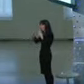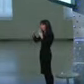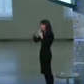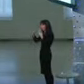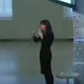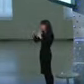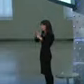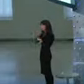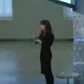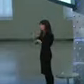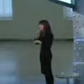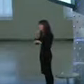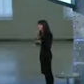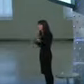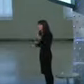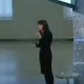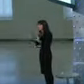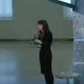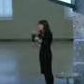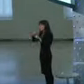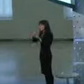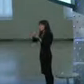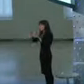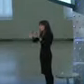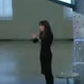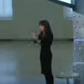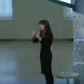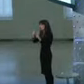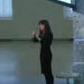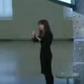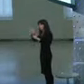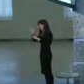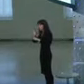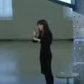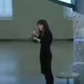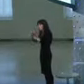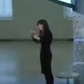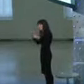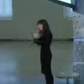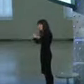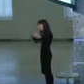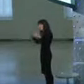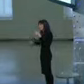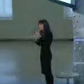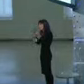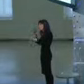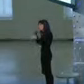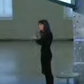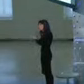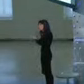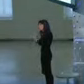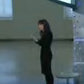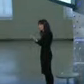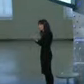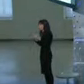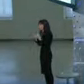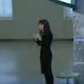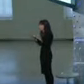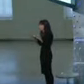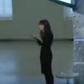and television, theatre, and in games. In a novel, you're writing everything with these perfect characters, but as soon as you're writing